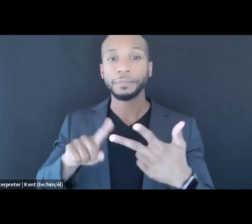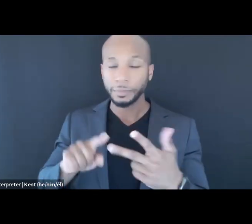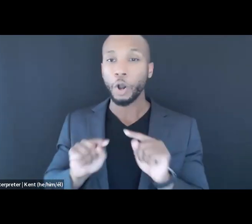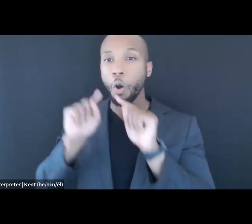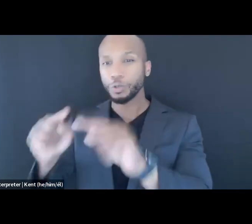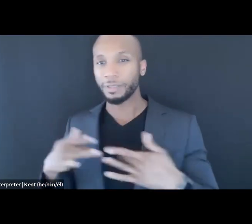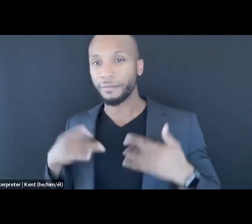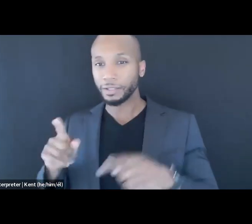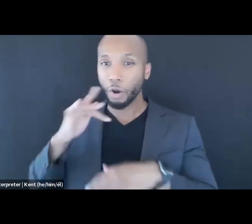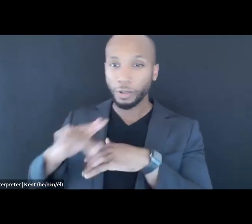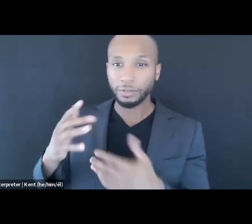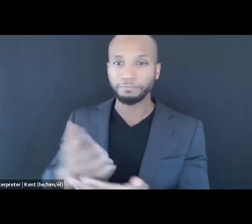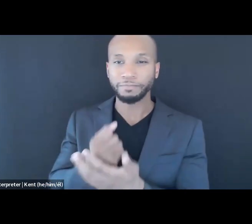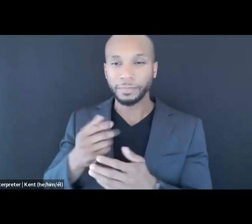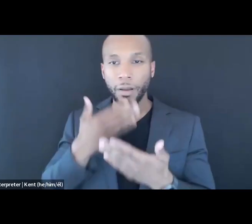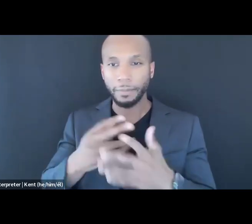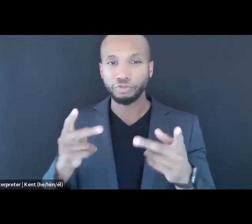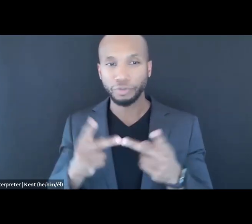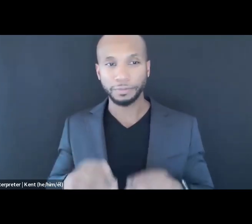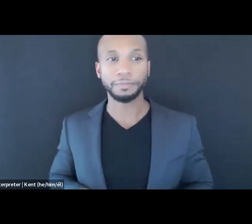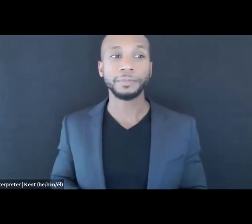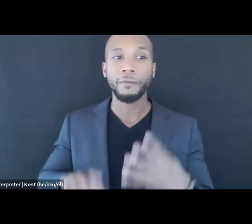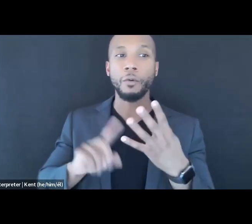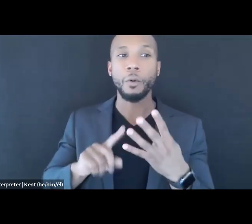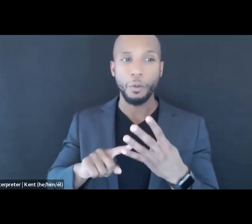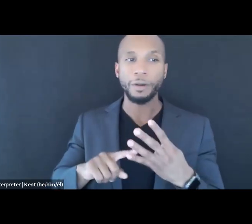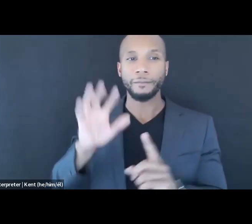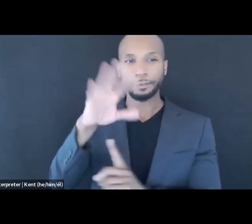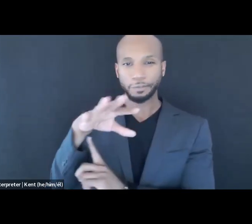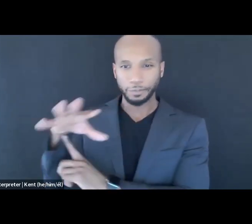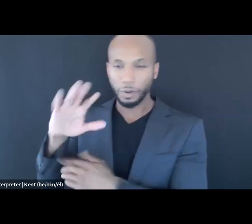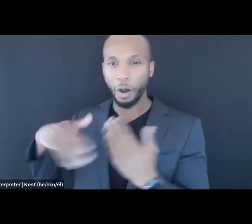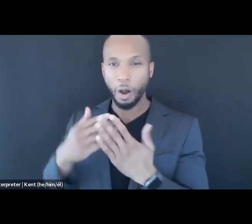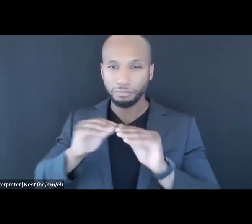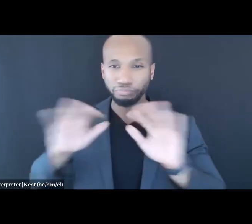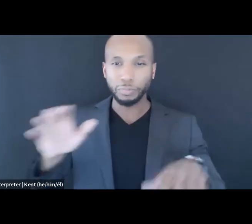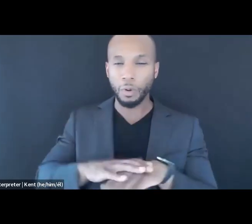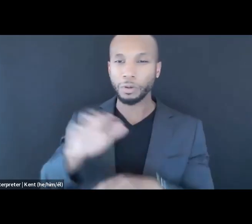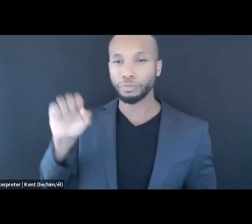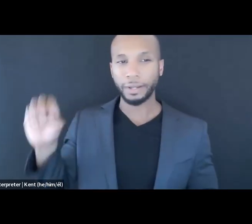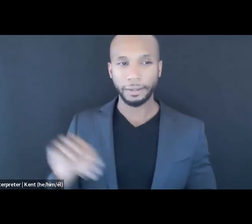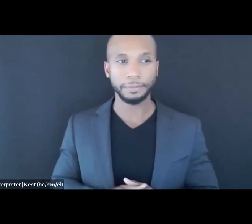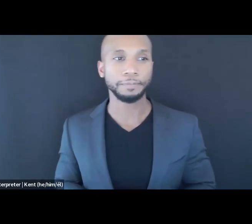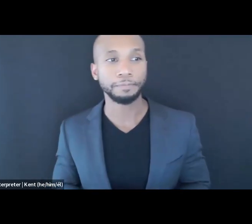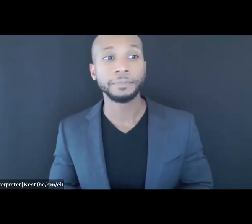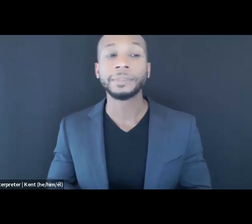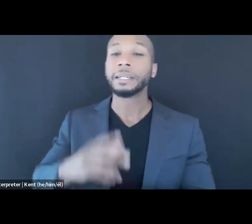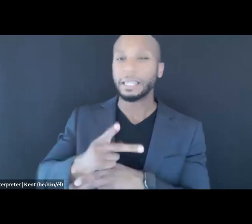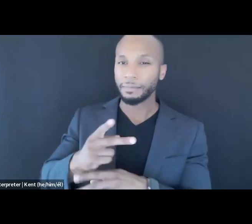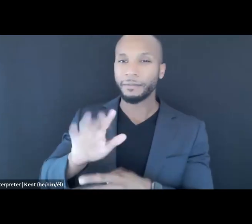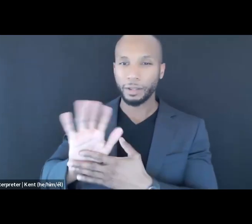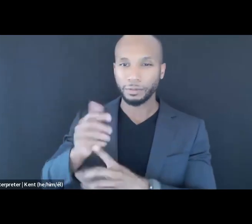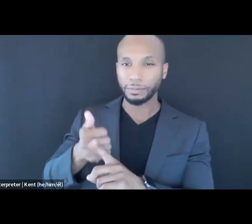the events early to have a good position. 4. Videotape it all and get it out on social media. Keep the